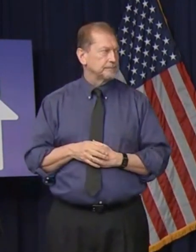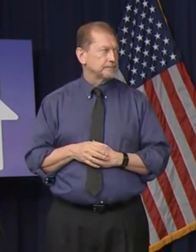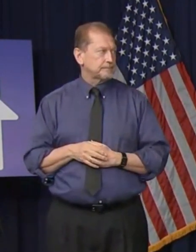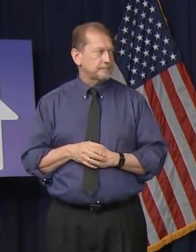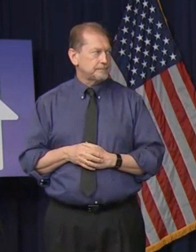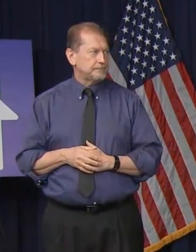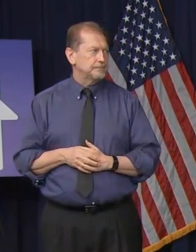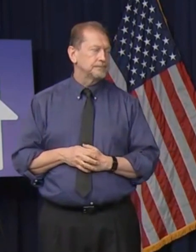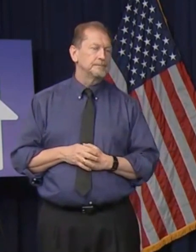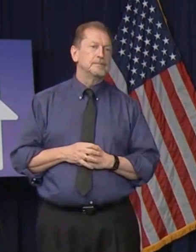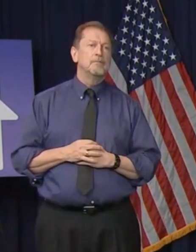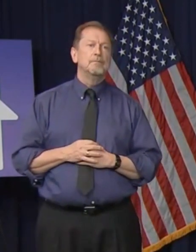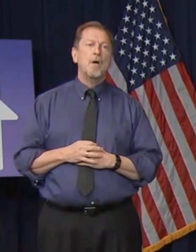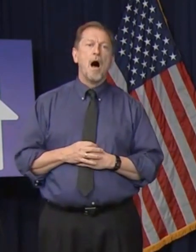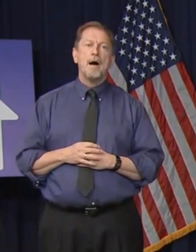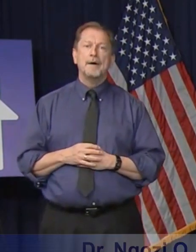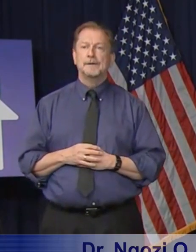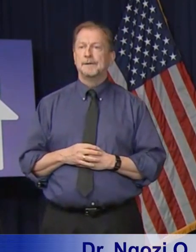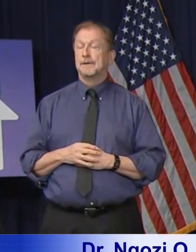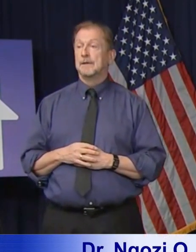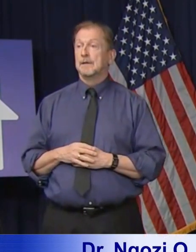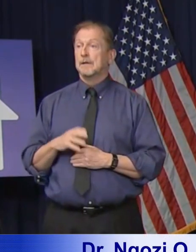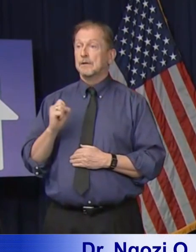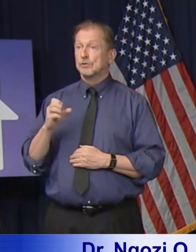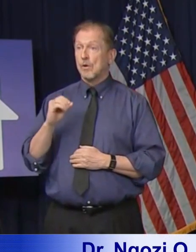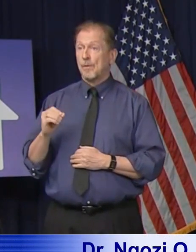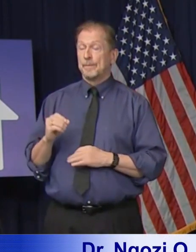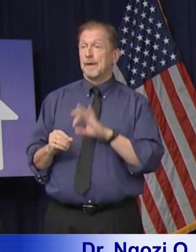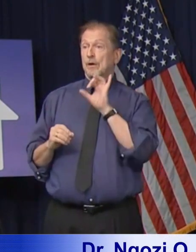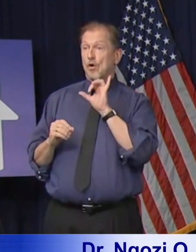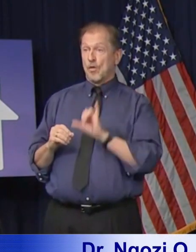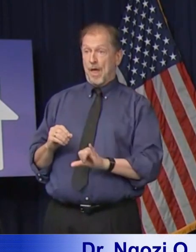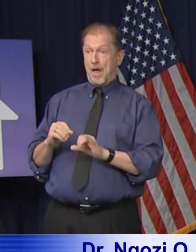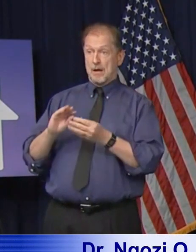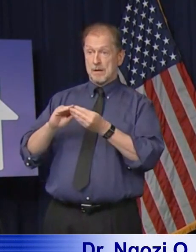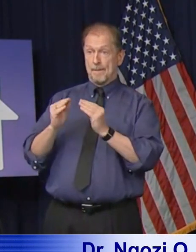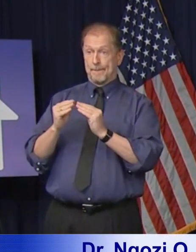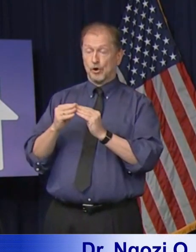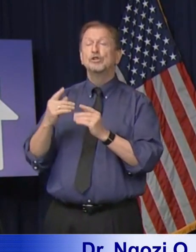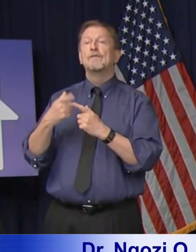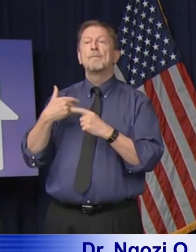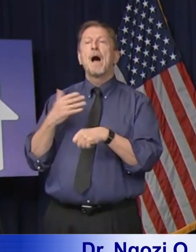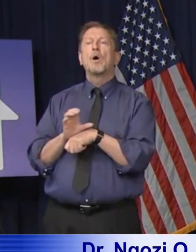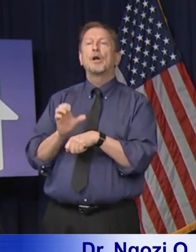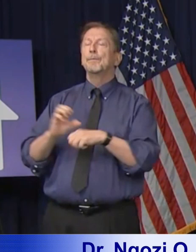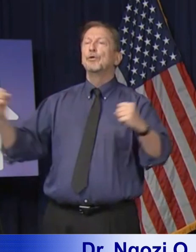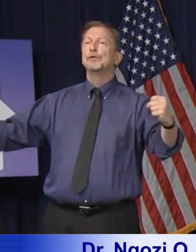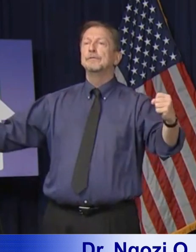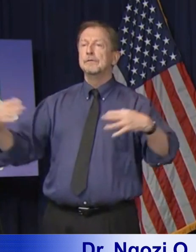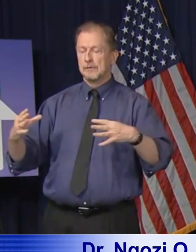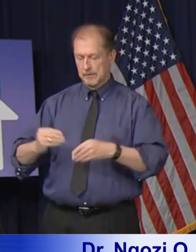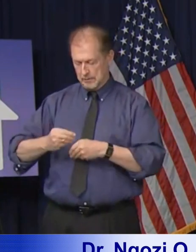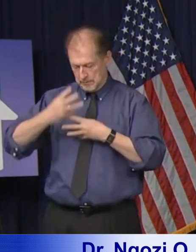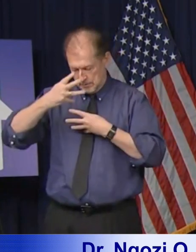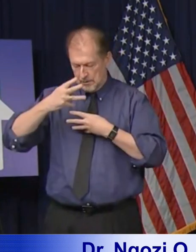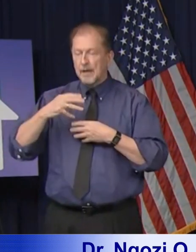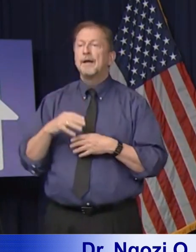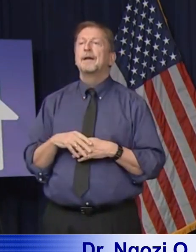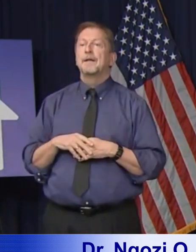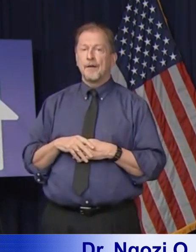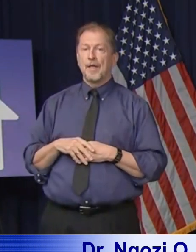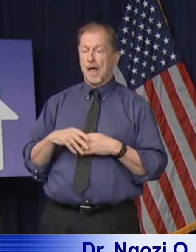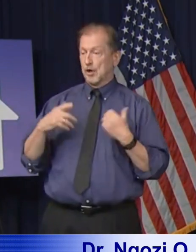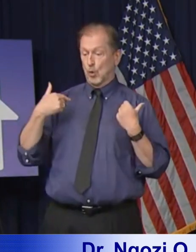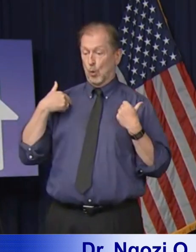to remind all that the data that's put into our electronic reporting systems is put in by someone else. We're